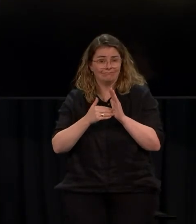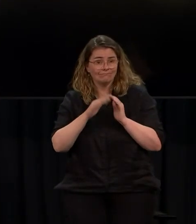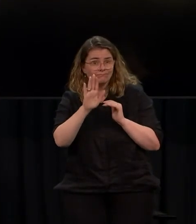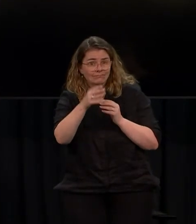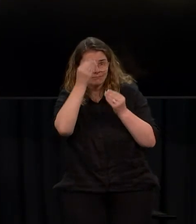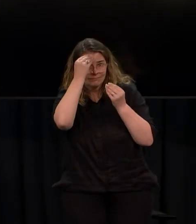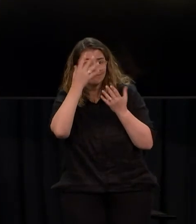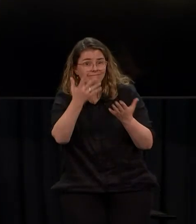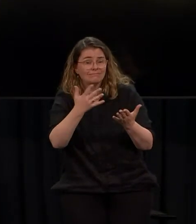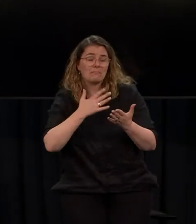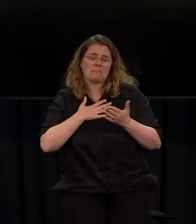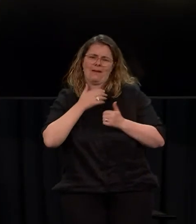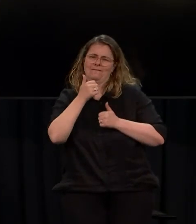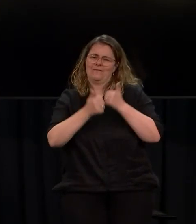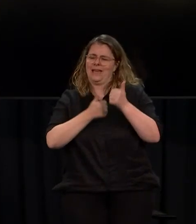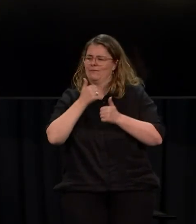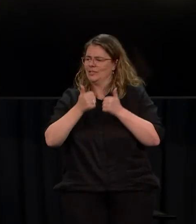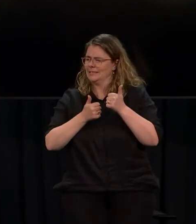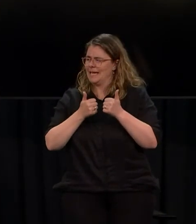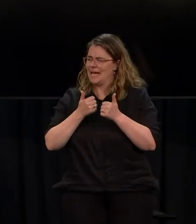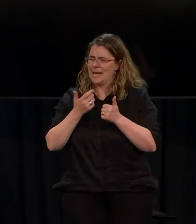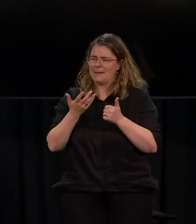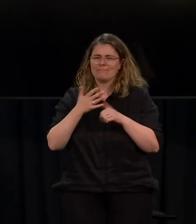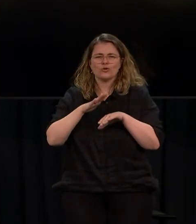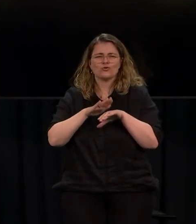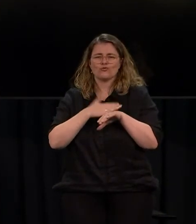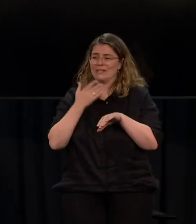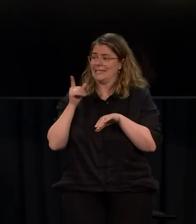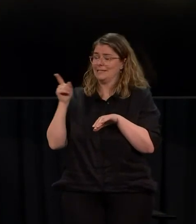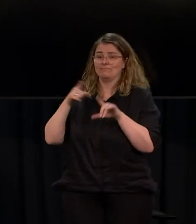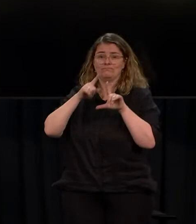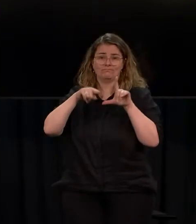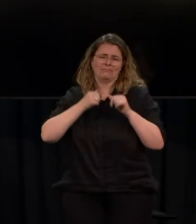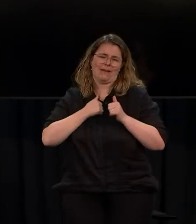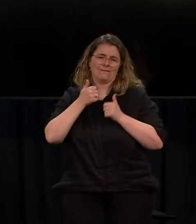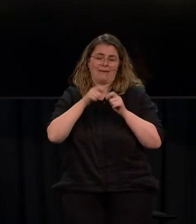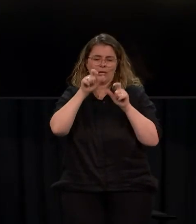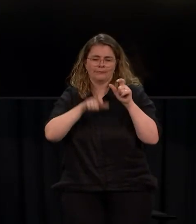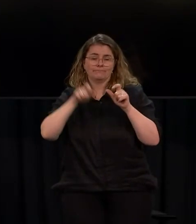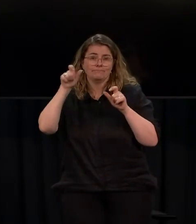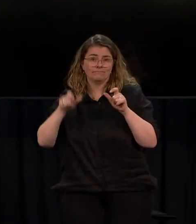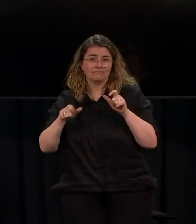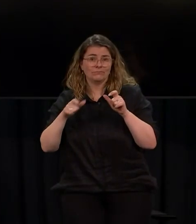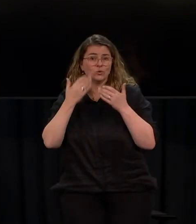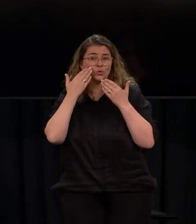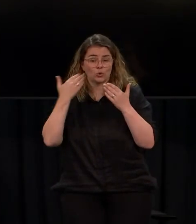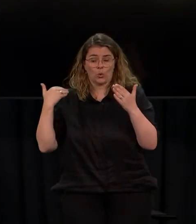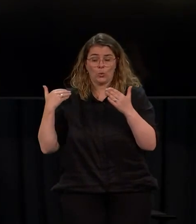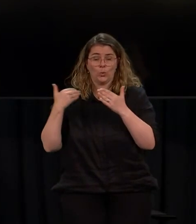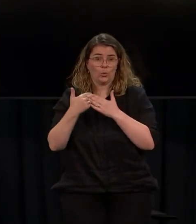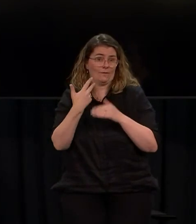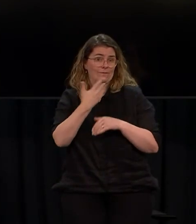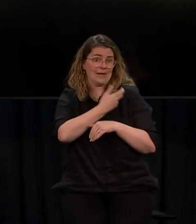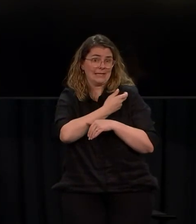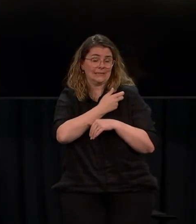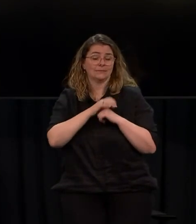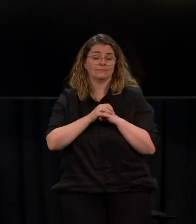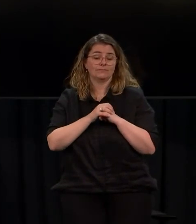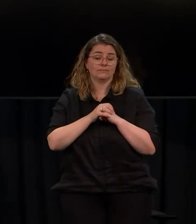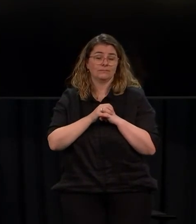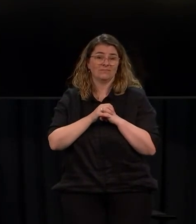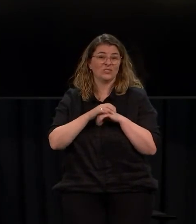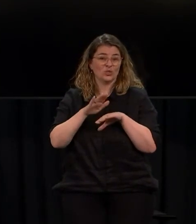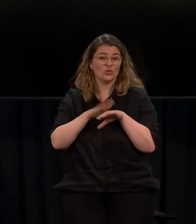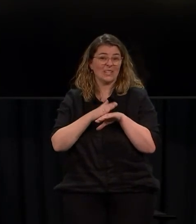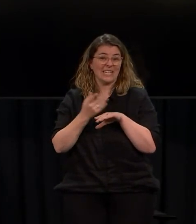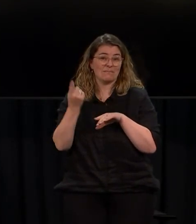that, of course, my favourite green graph, this is an indication of how we're tracking on vaccine uptake. You're getting a lot more